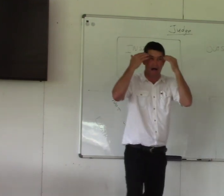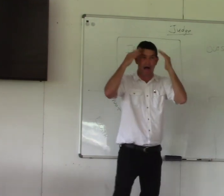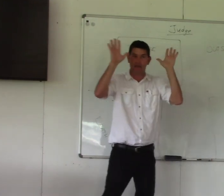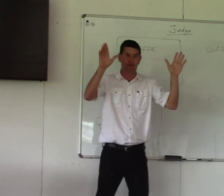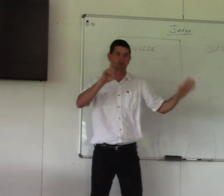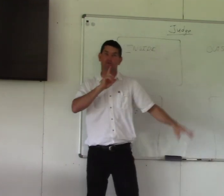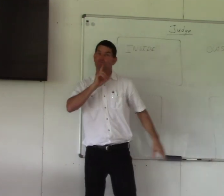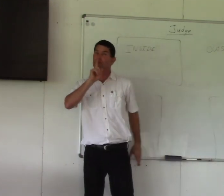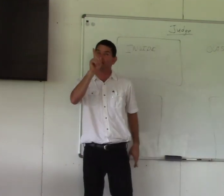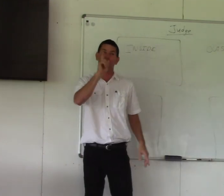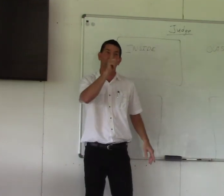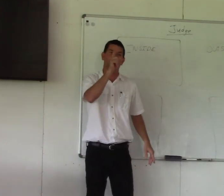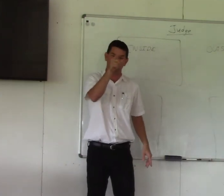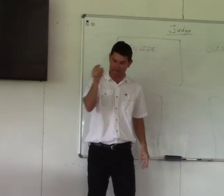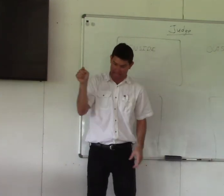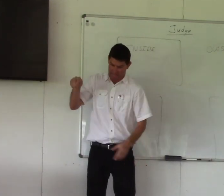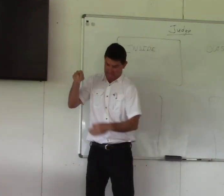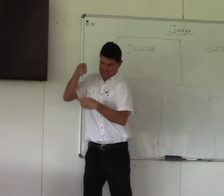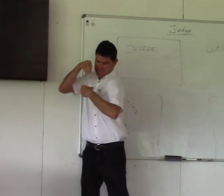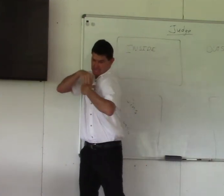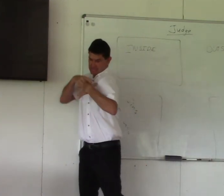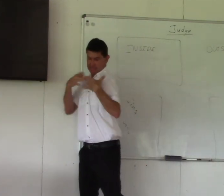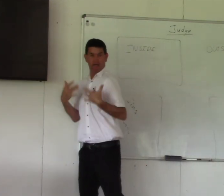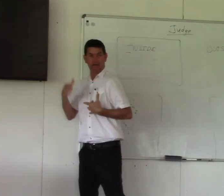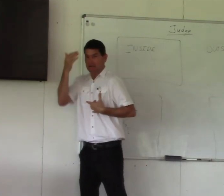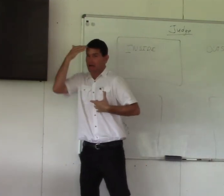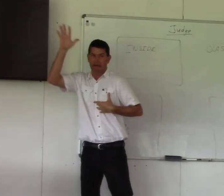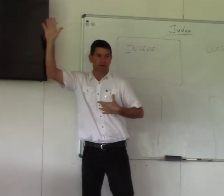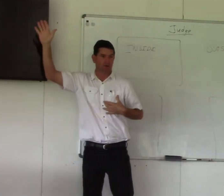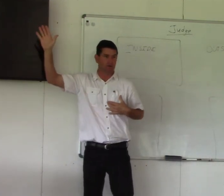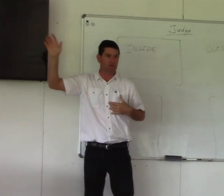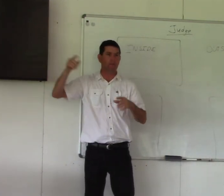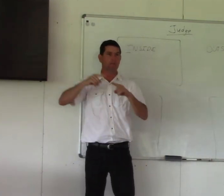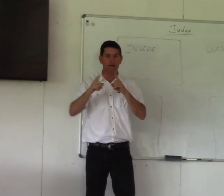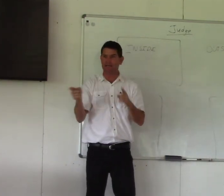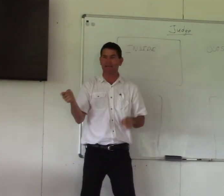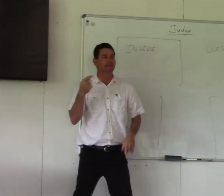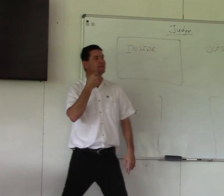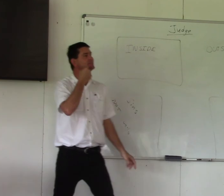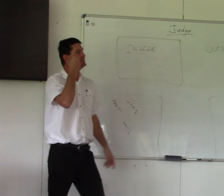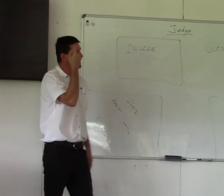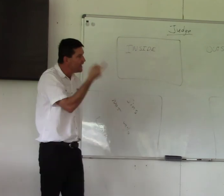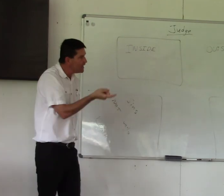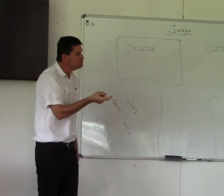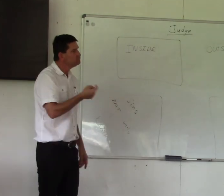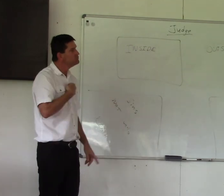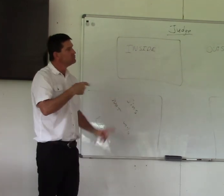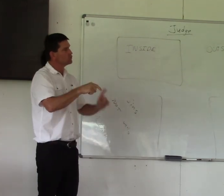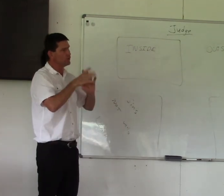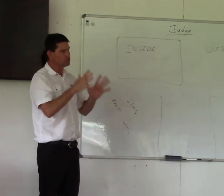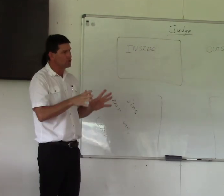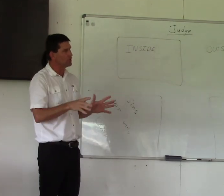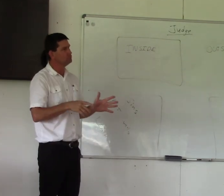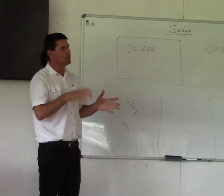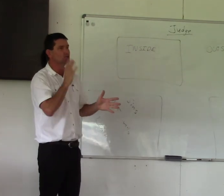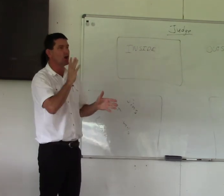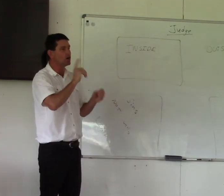I don't know really in his heart, I don't know, but he said Christian talked